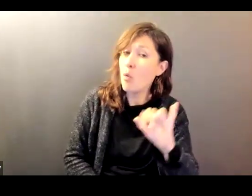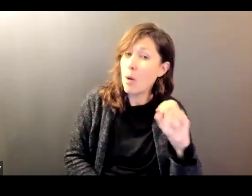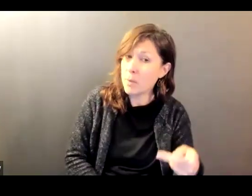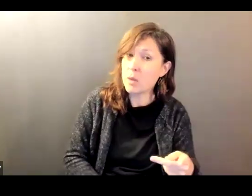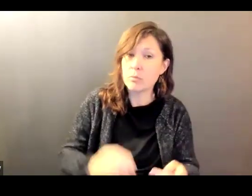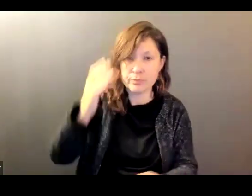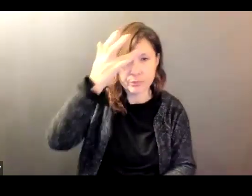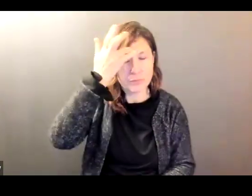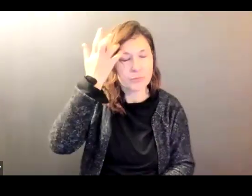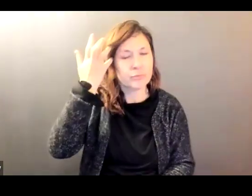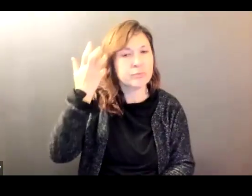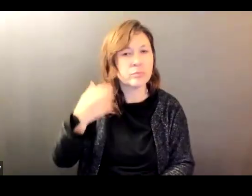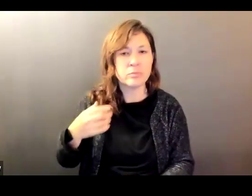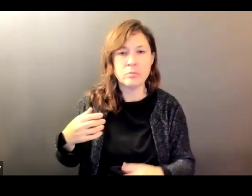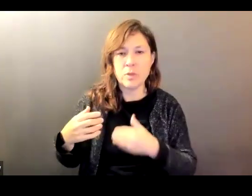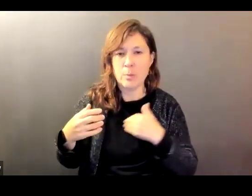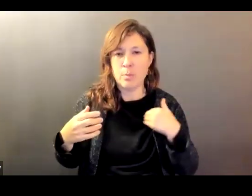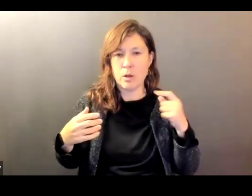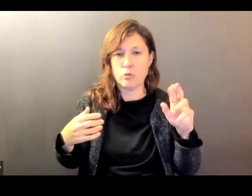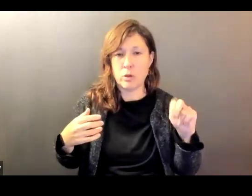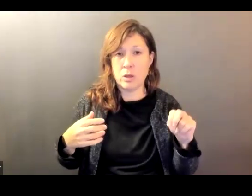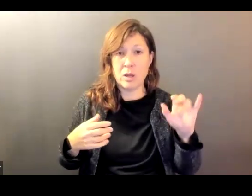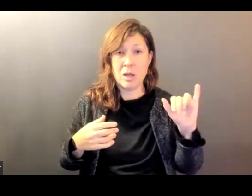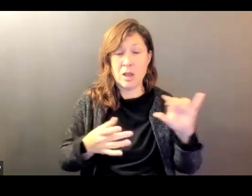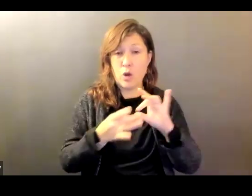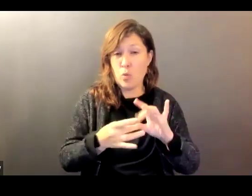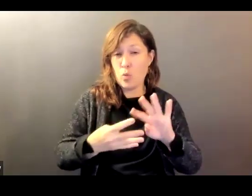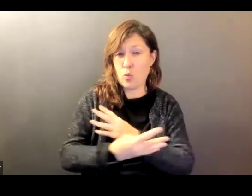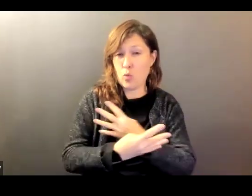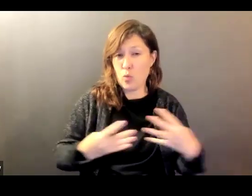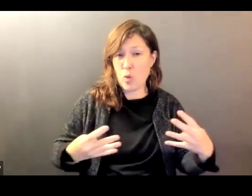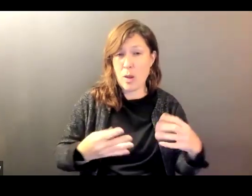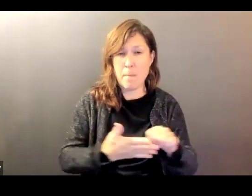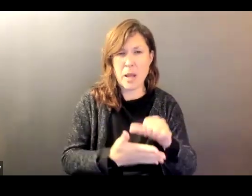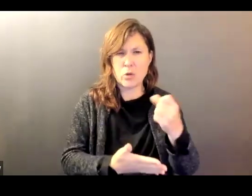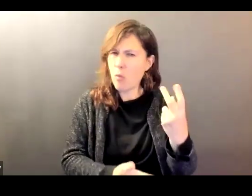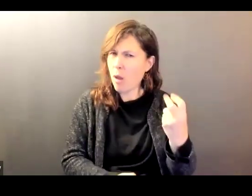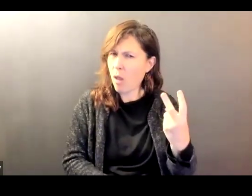So that correlate with the graph on page 12.